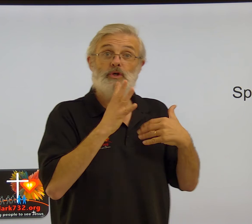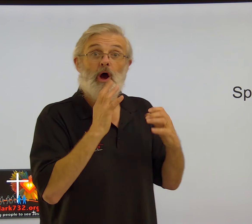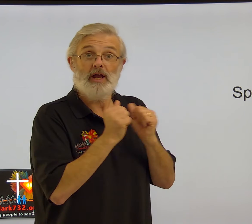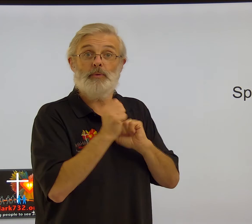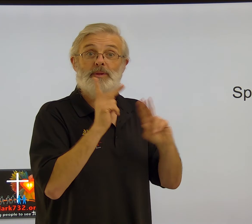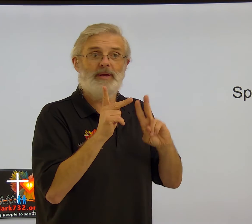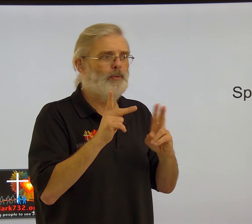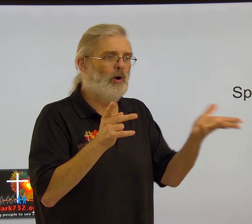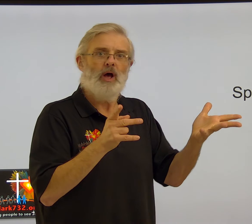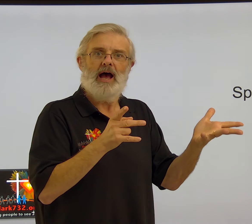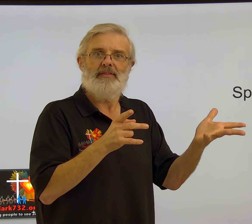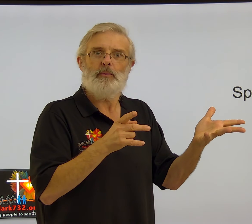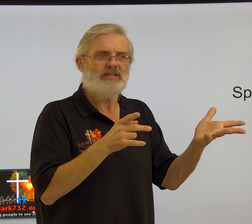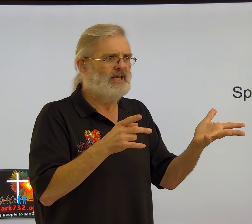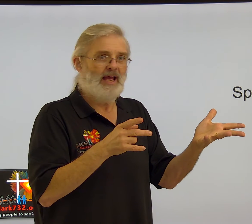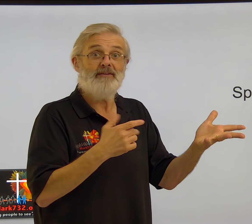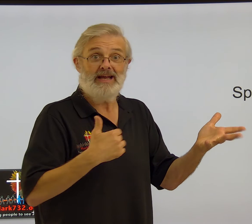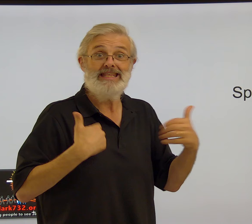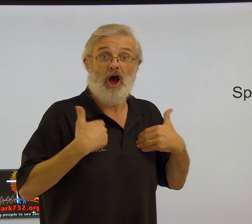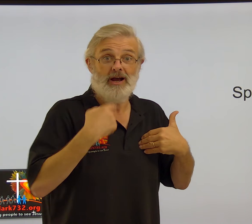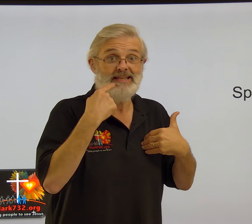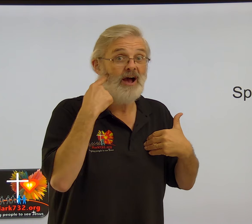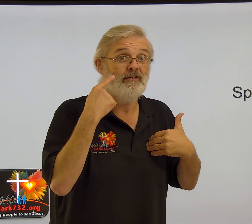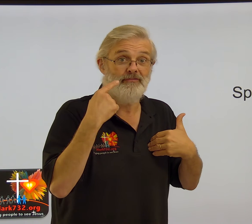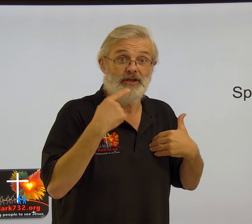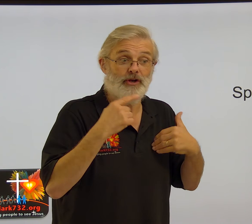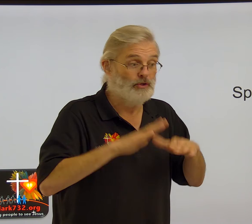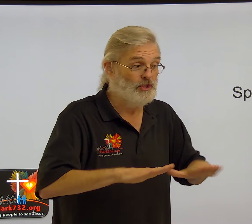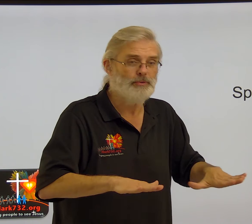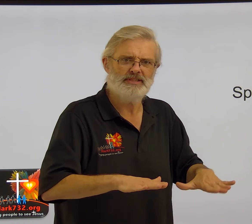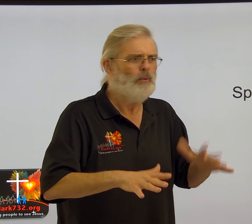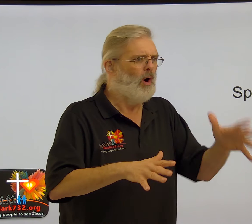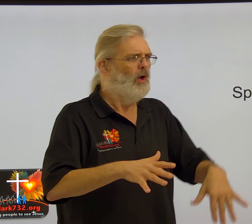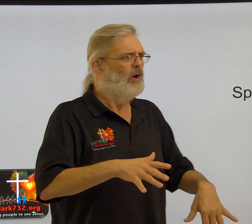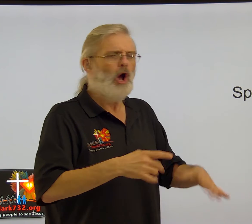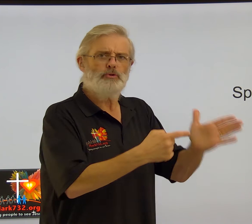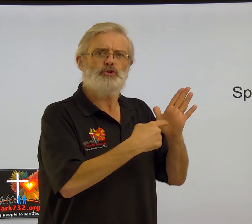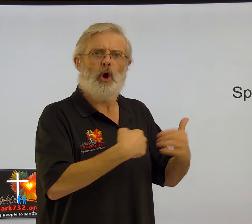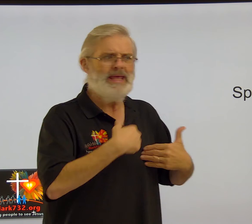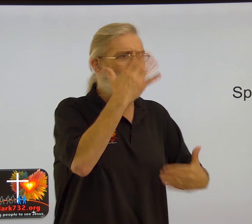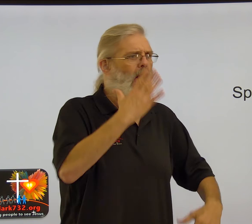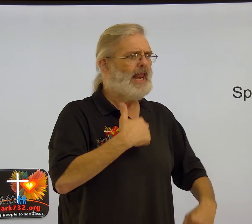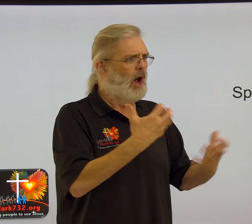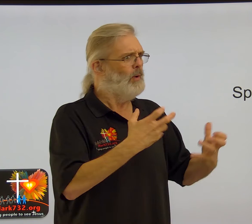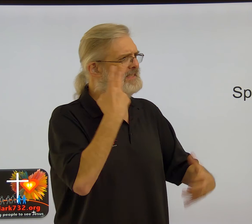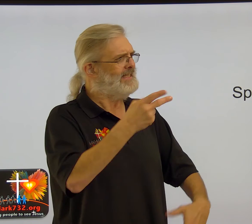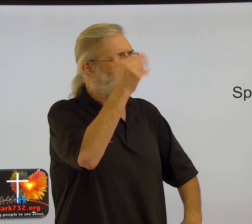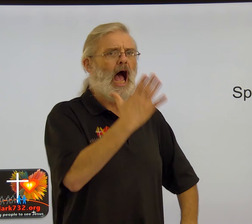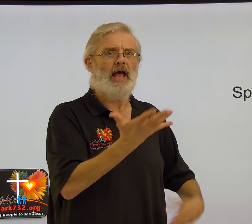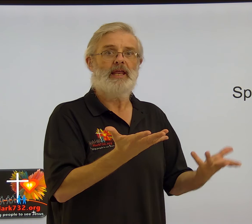talking with people and they want to say, I've got young, deaf, children say, well, show me God. I want to see God. I'm